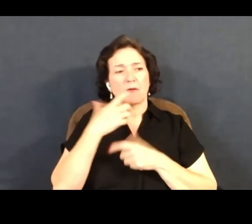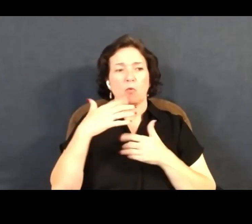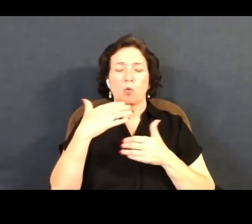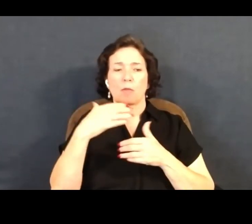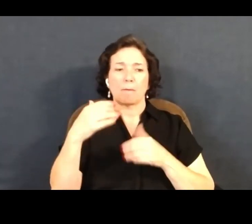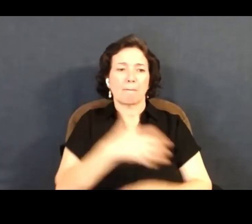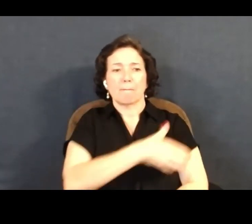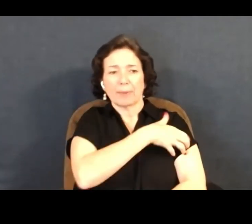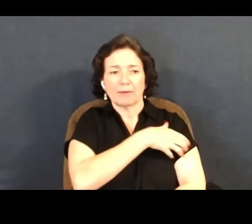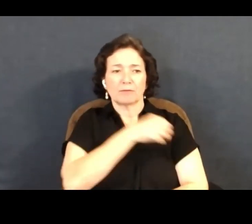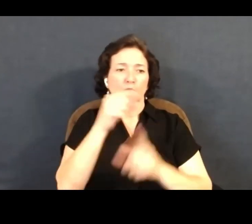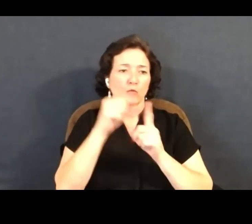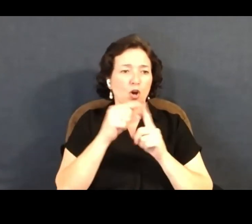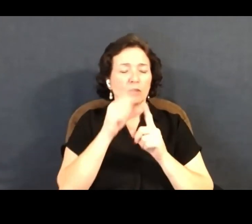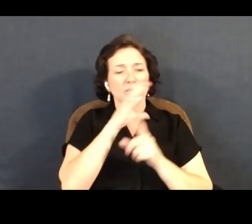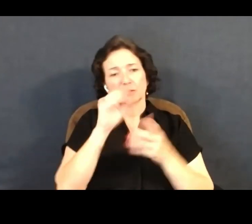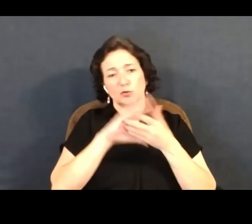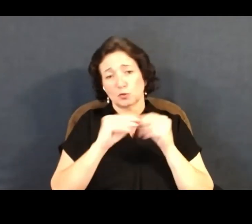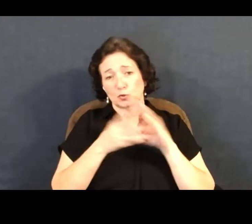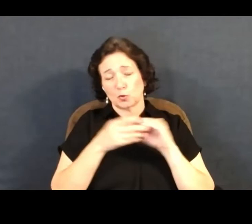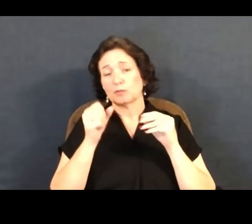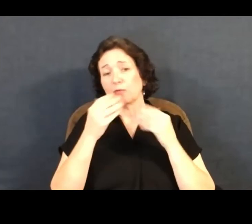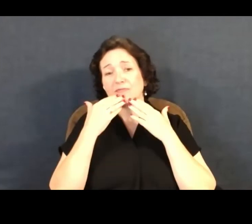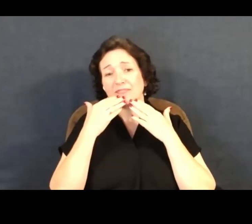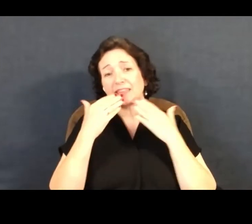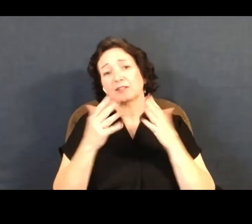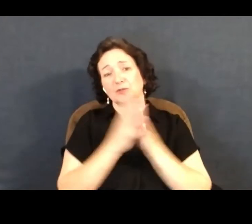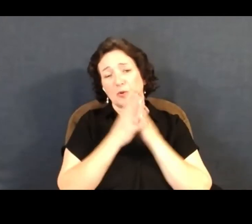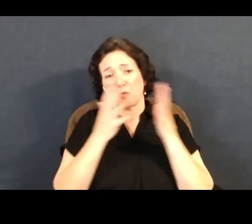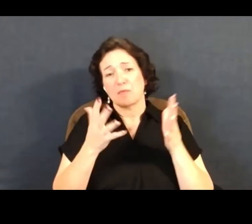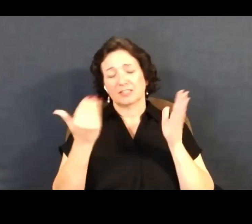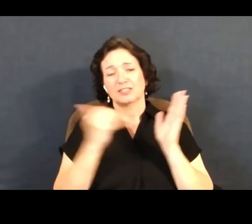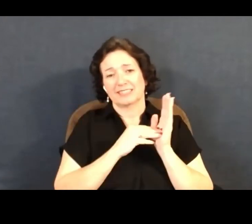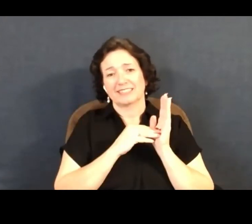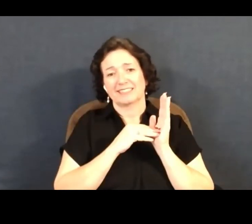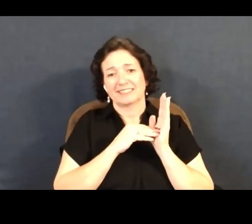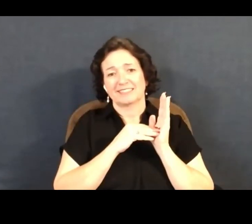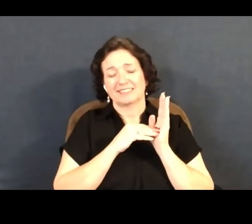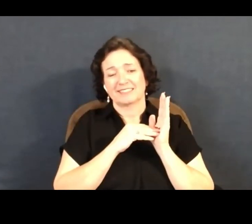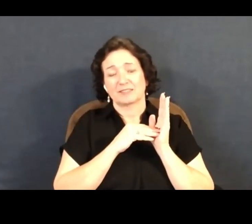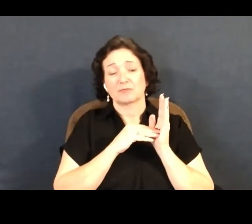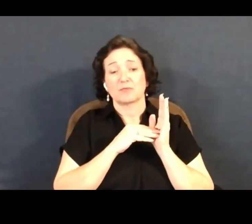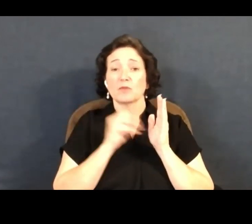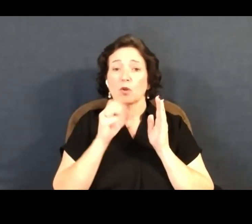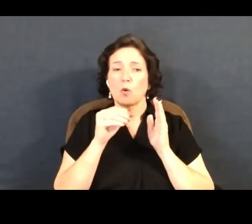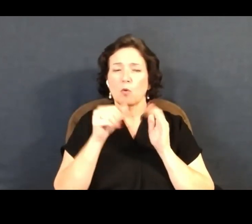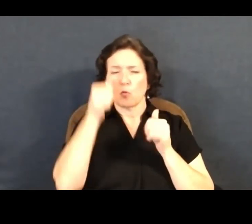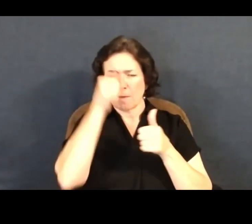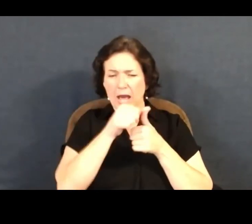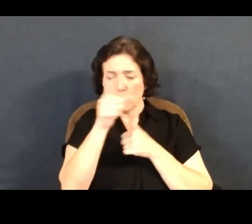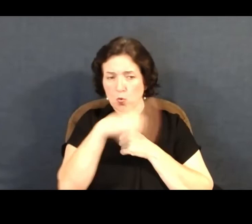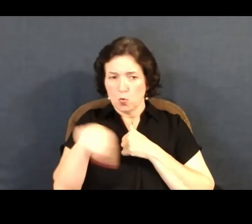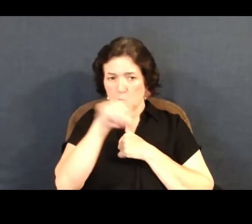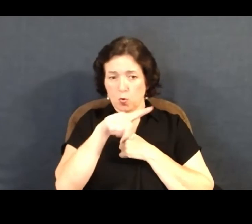of the words and the power of story. So thank you so much again. And just a reminder to you